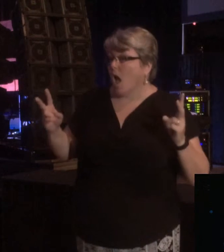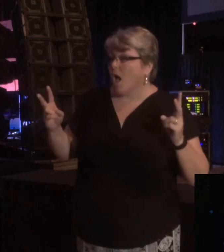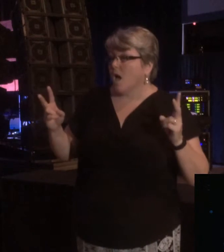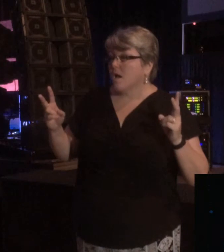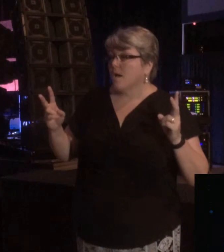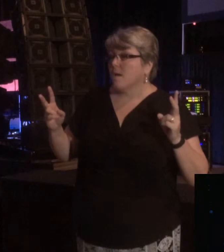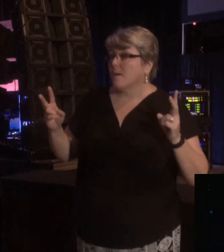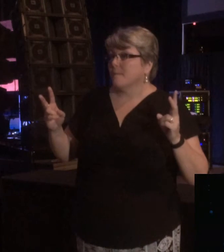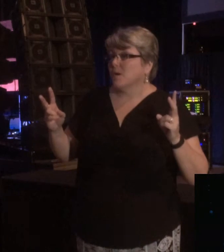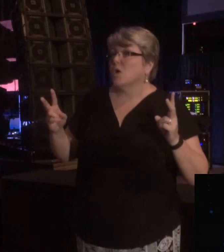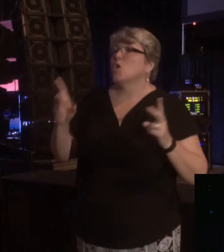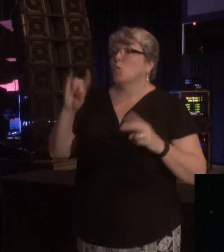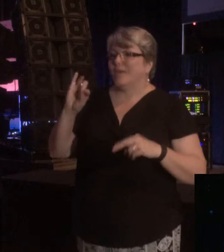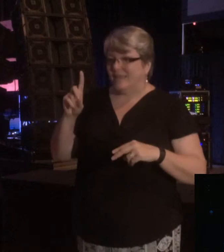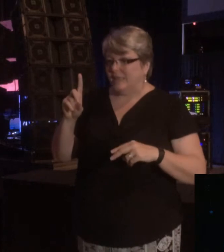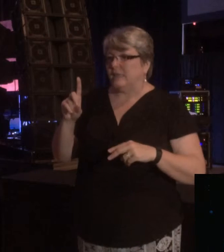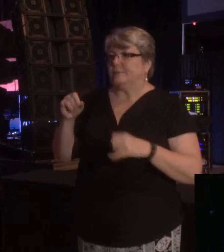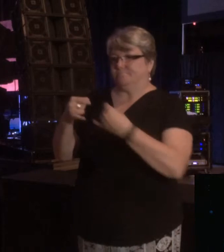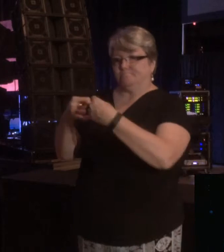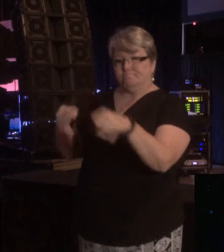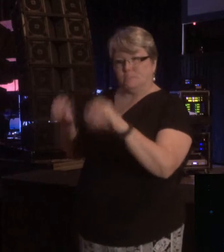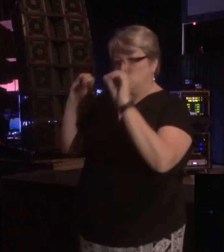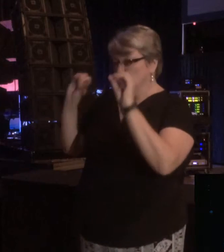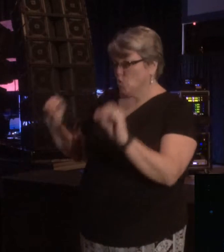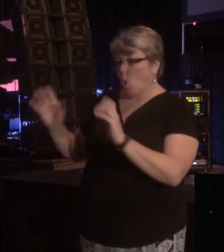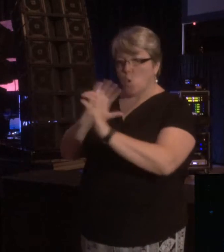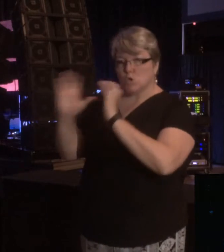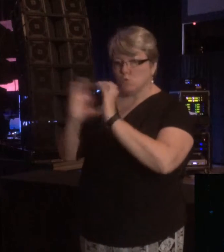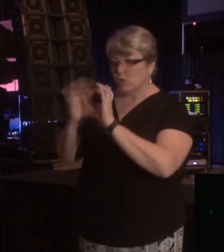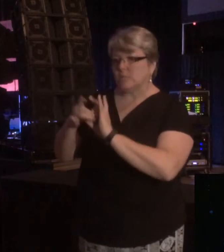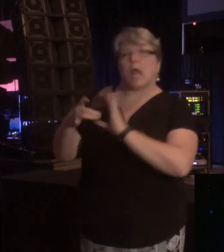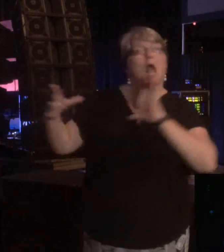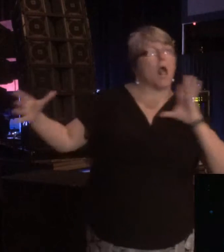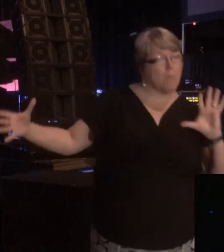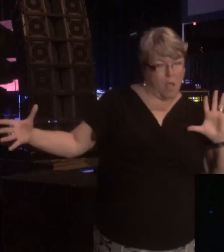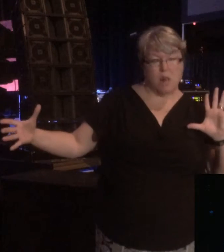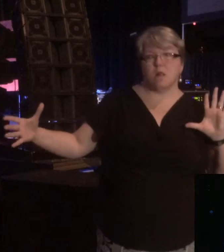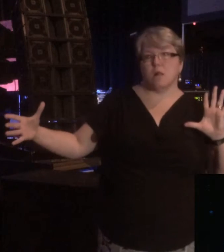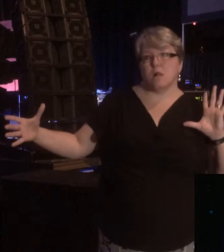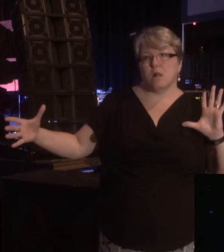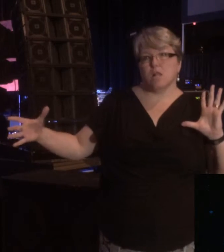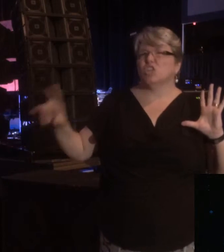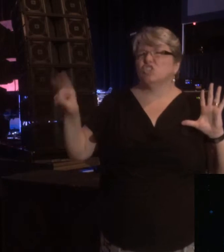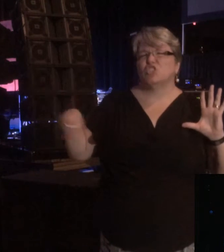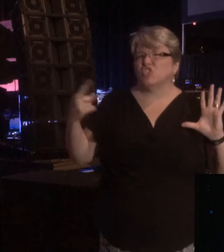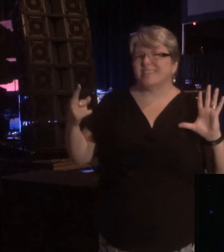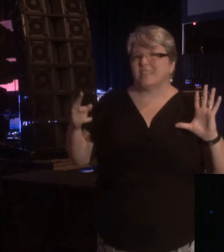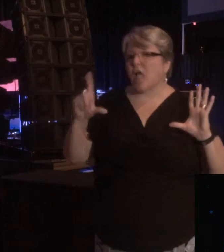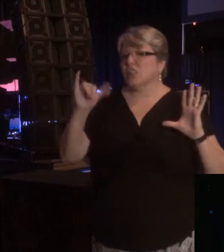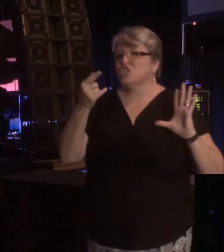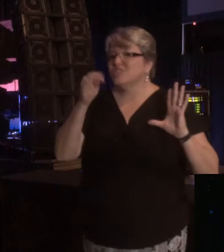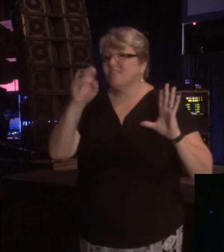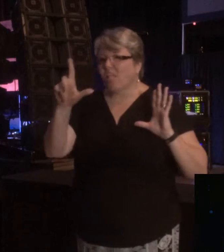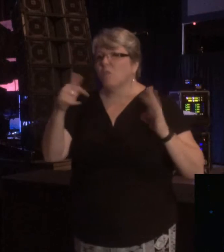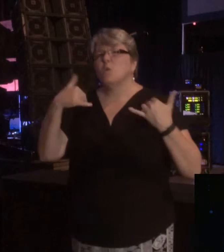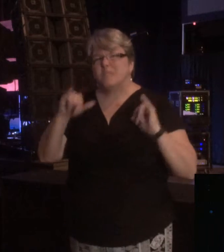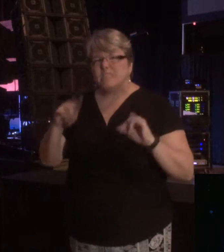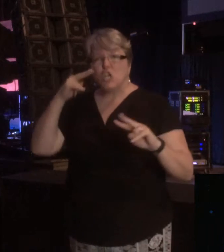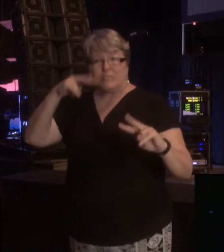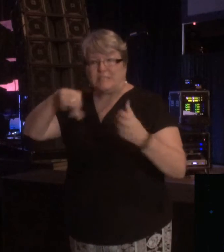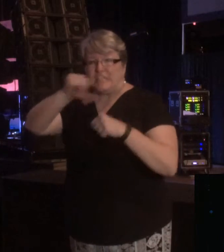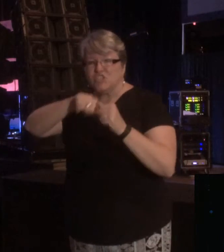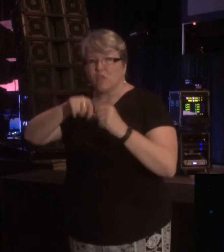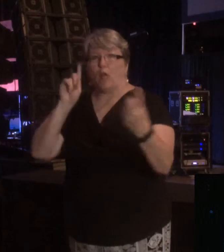And you don't know what else is happening in the frame at all that He might want to do. And so often we